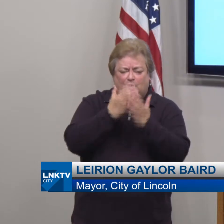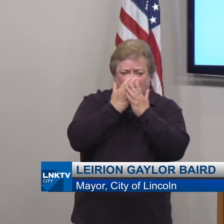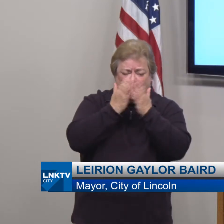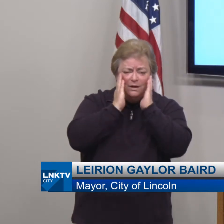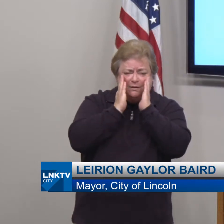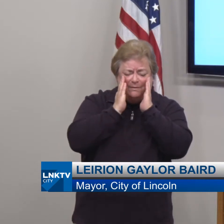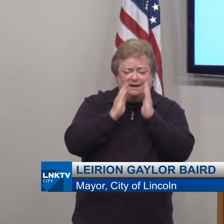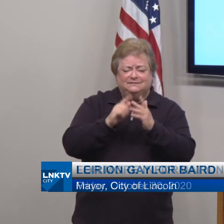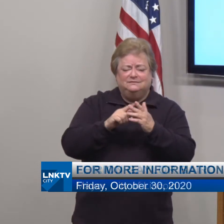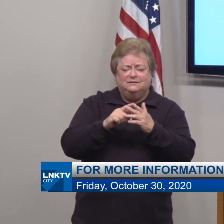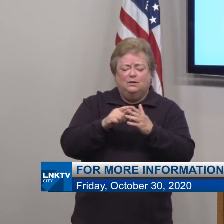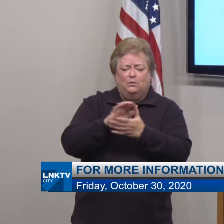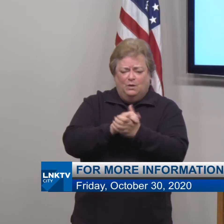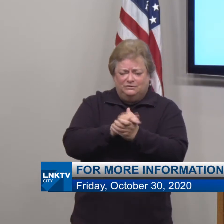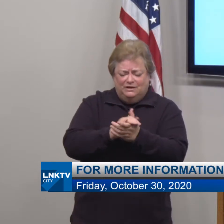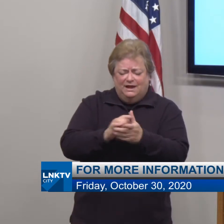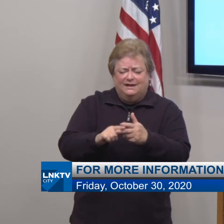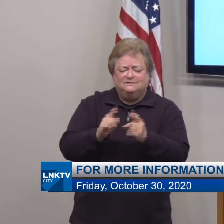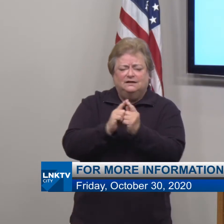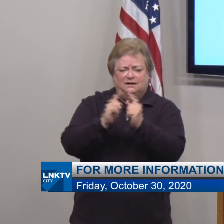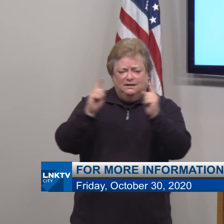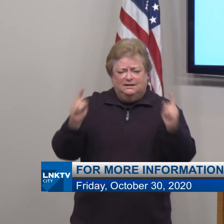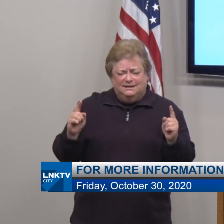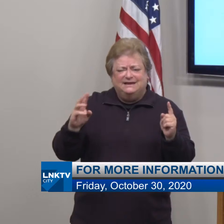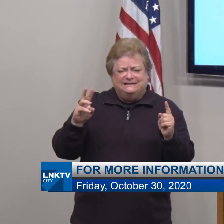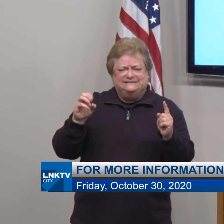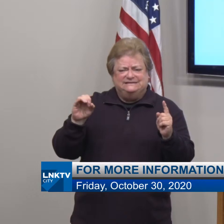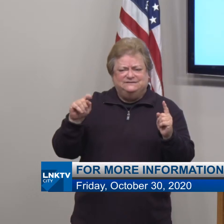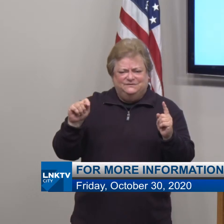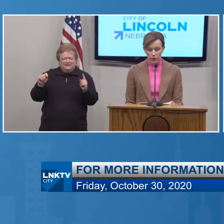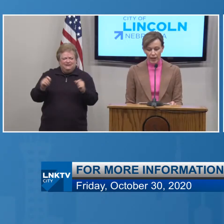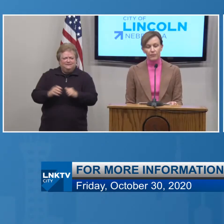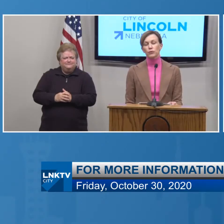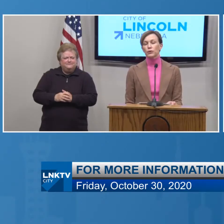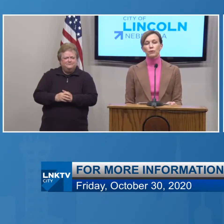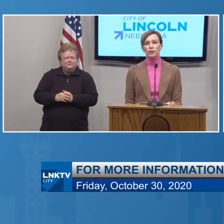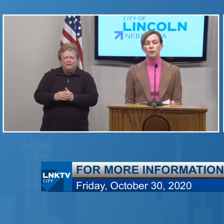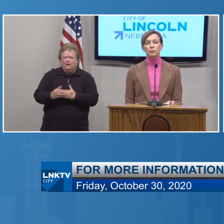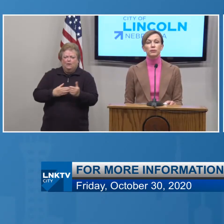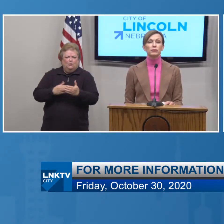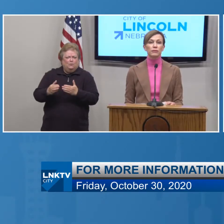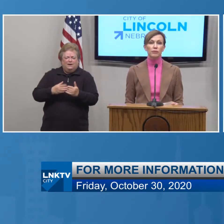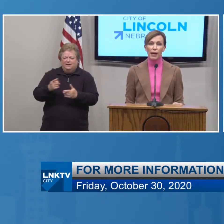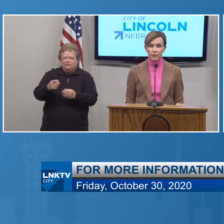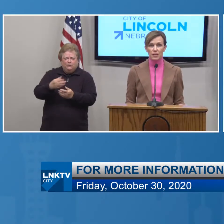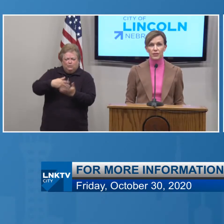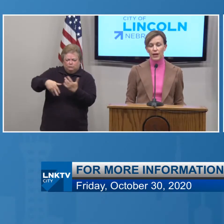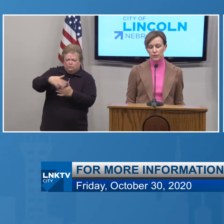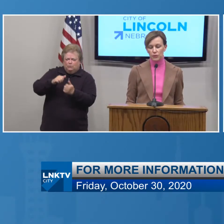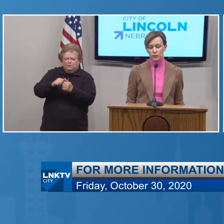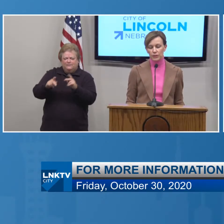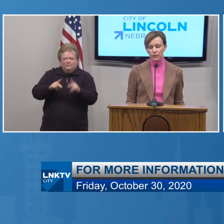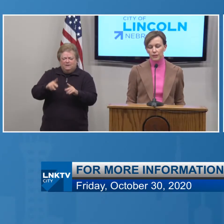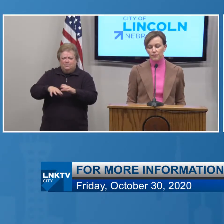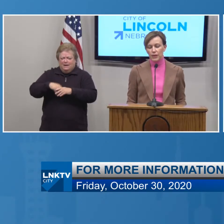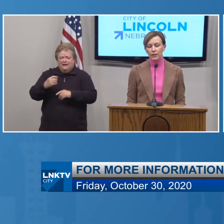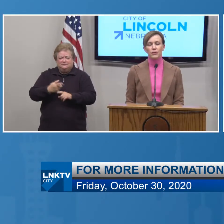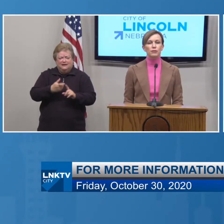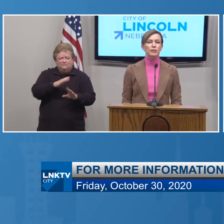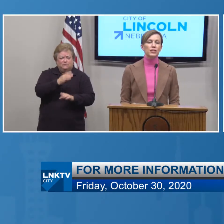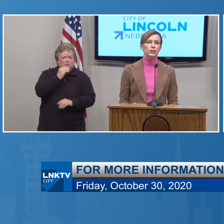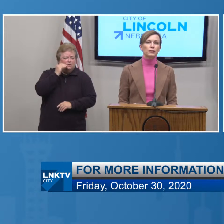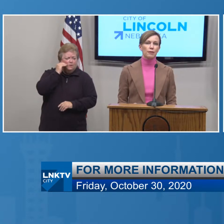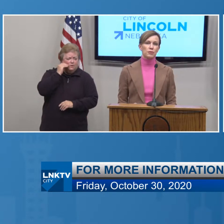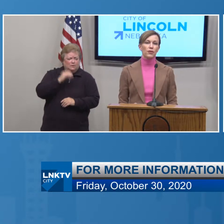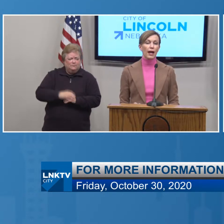your hands, and watch your distance, keeping 6 feet away from others whenever you are with people who are from outside your household. And